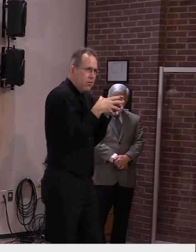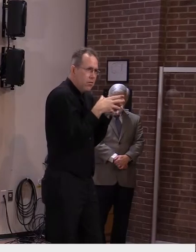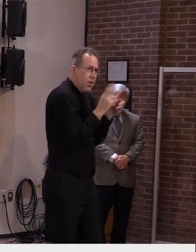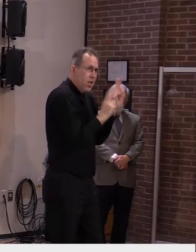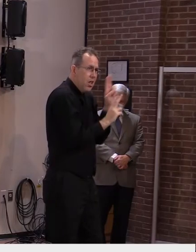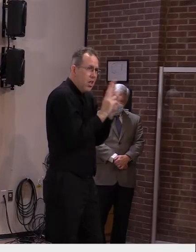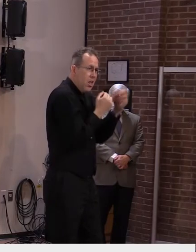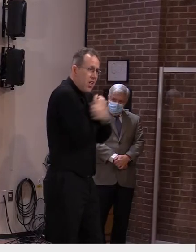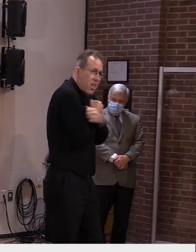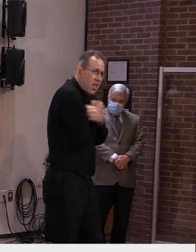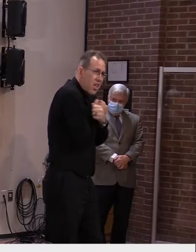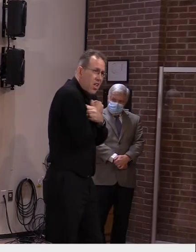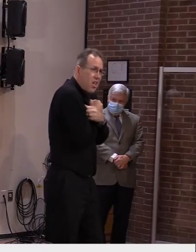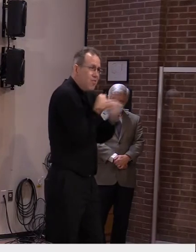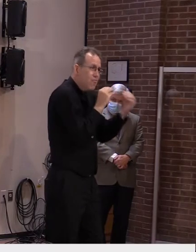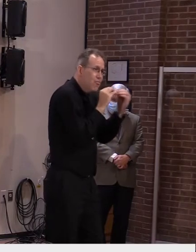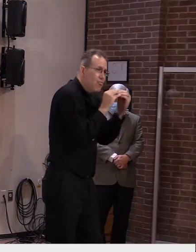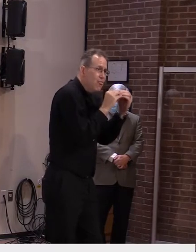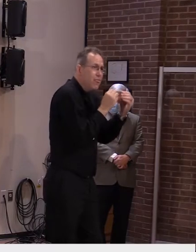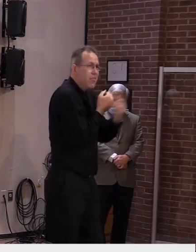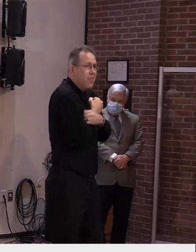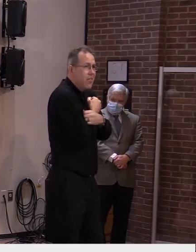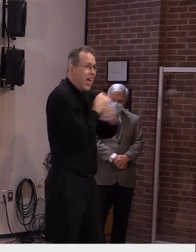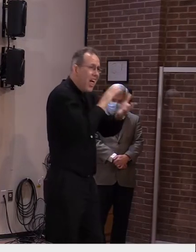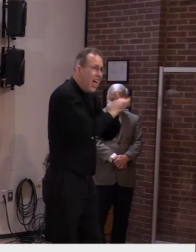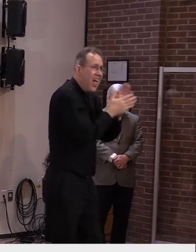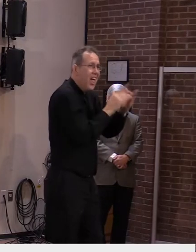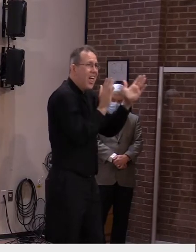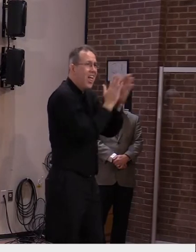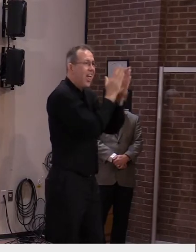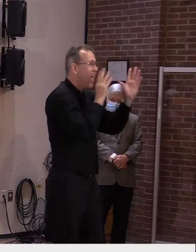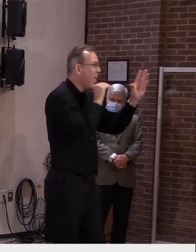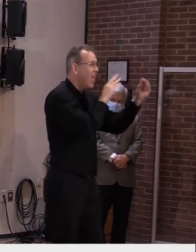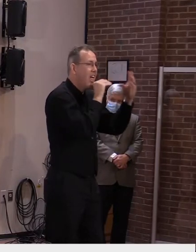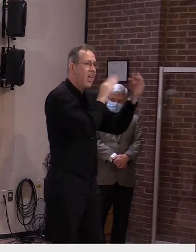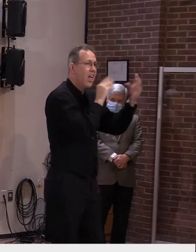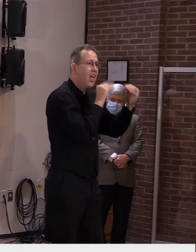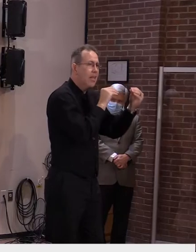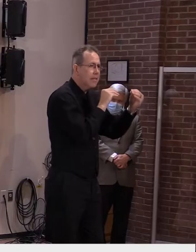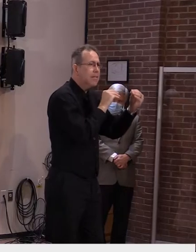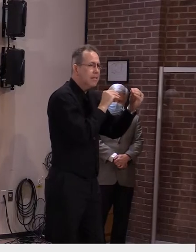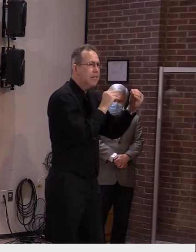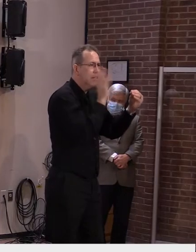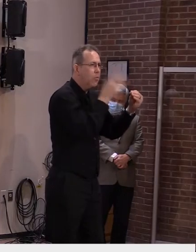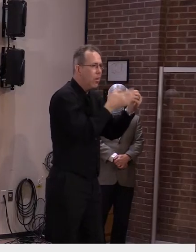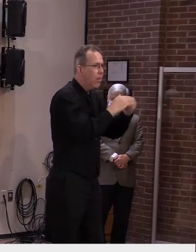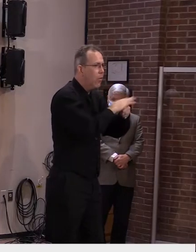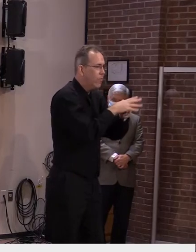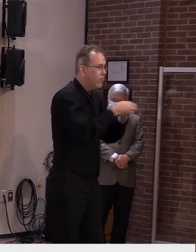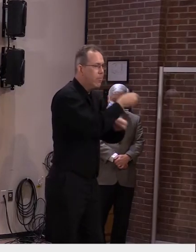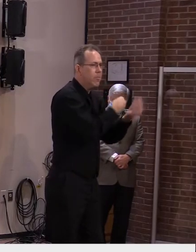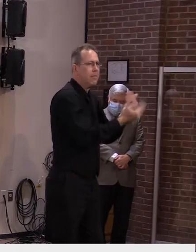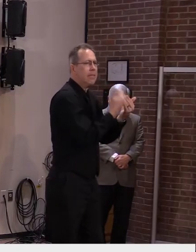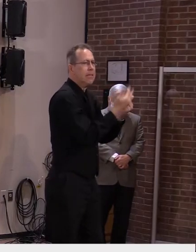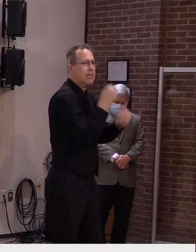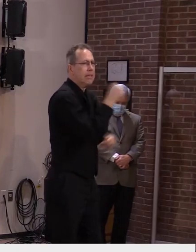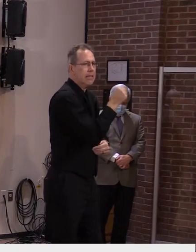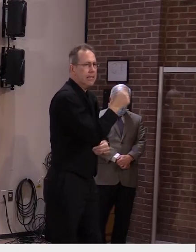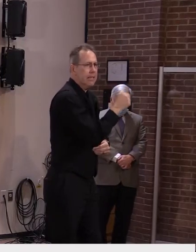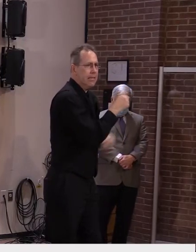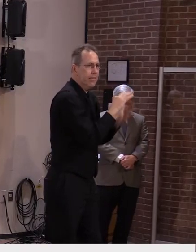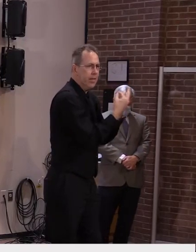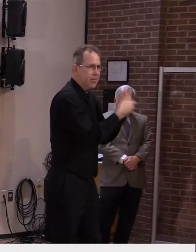be wearing masks right now, but where the exposure risk might actually be higher than they might